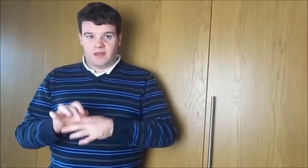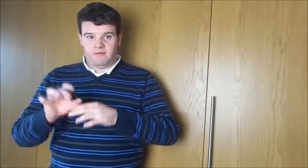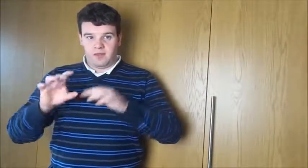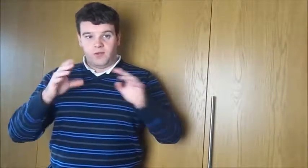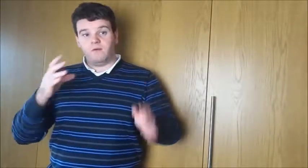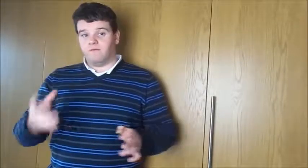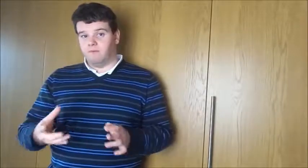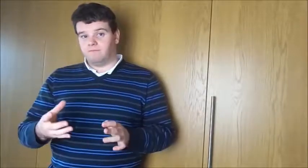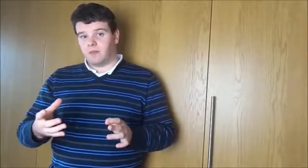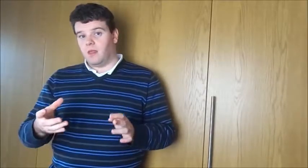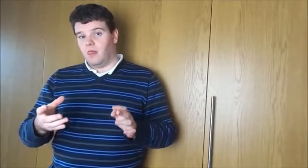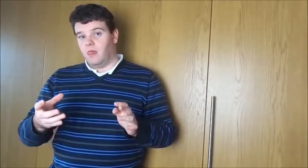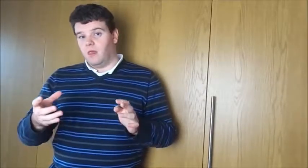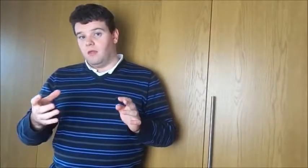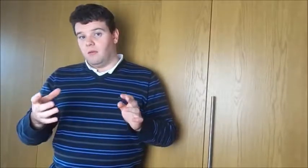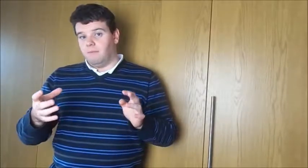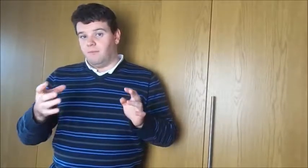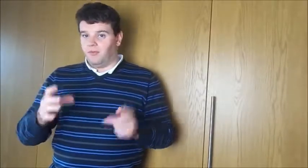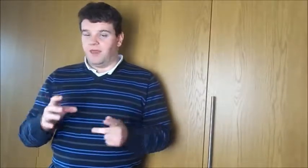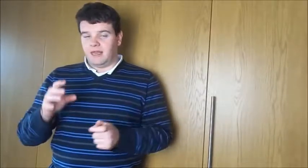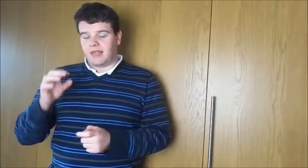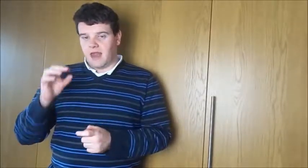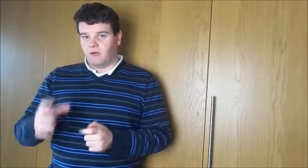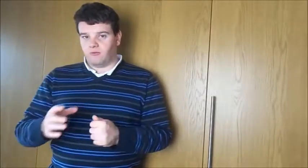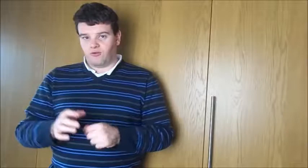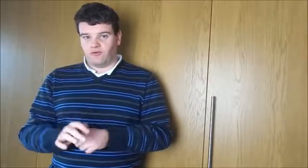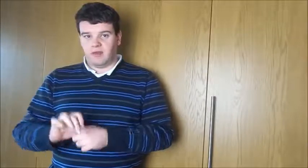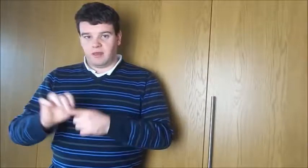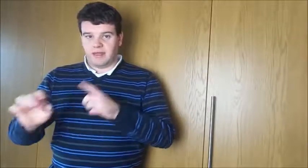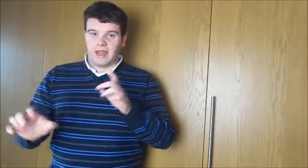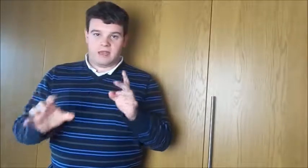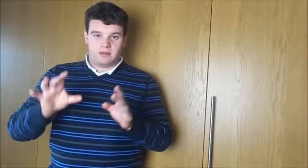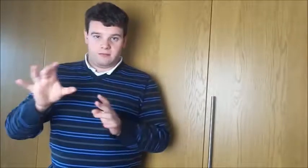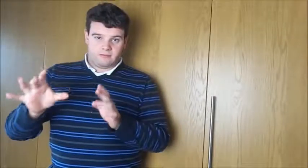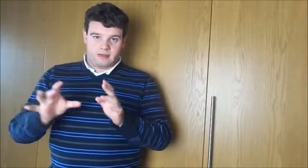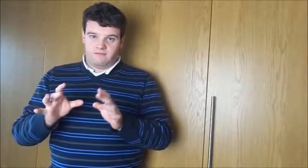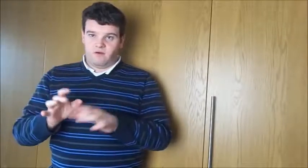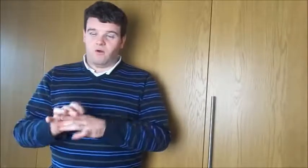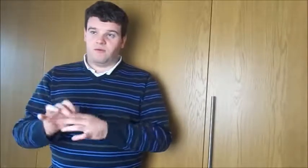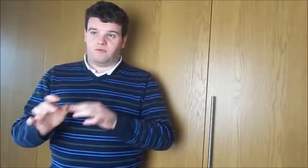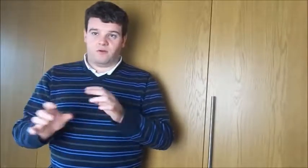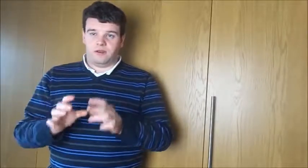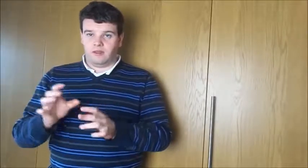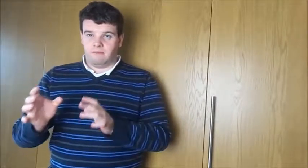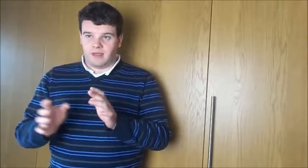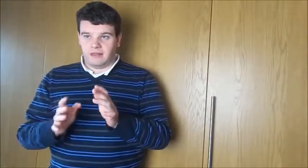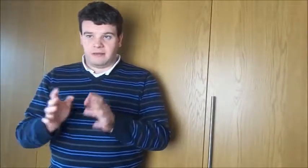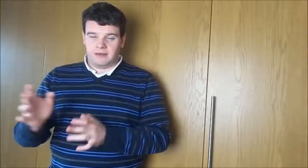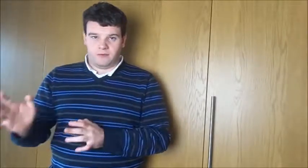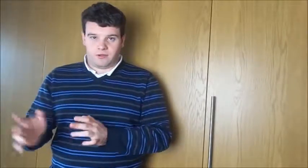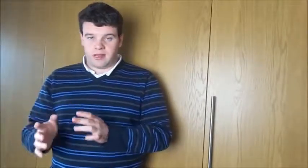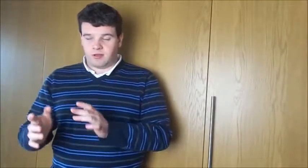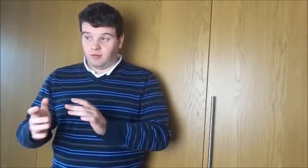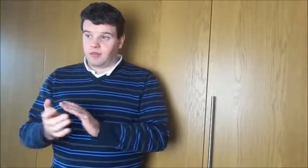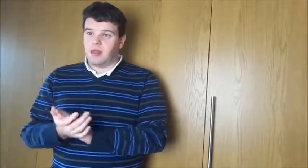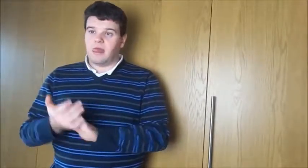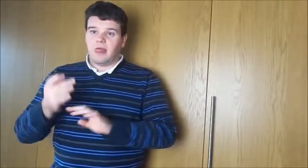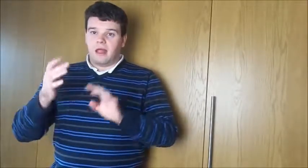anything to do with them, but they carried on trying to get involved and trying to make little suggestions.